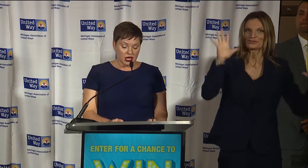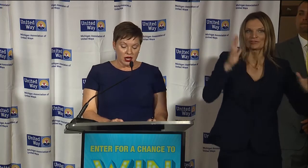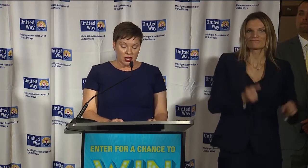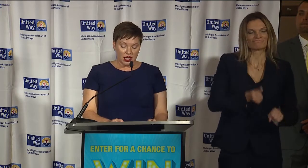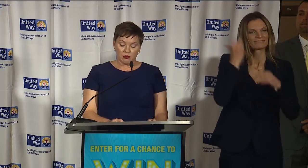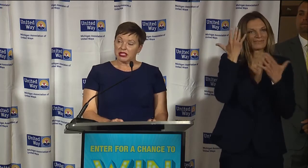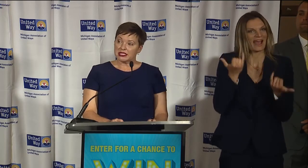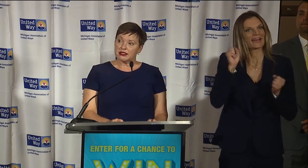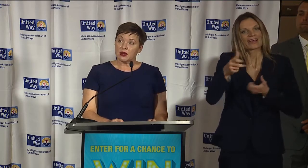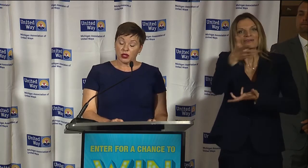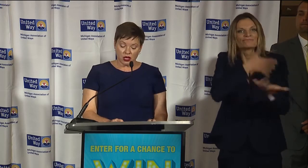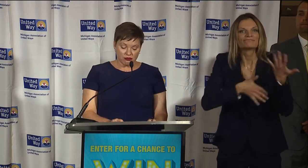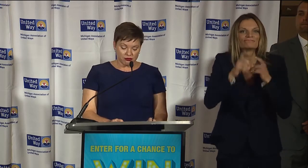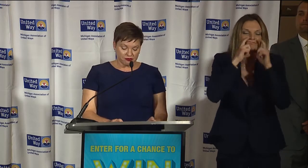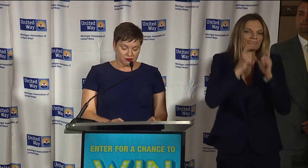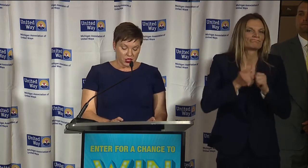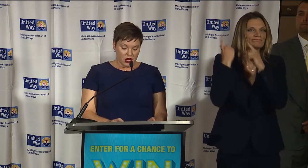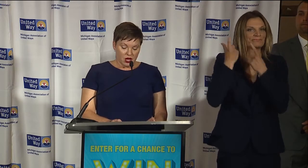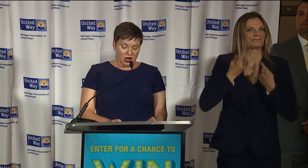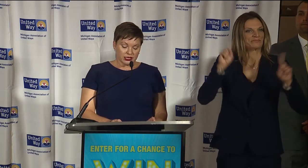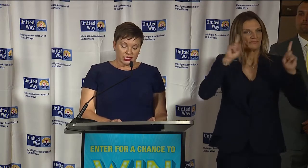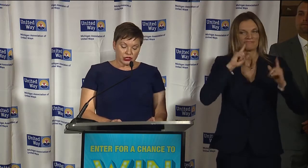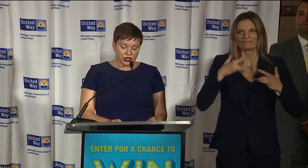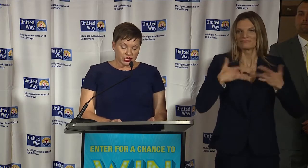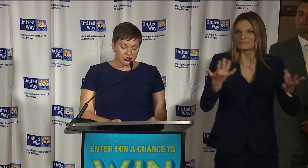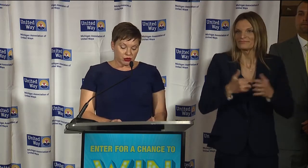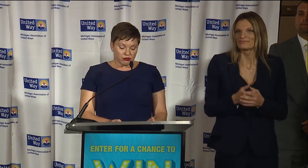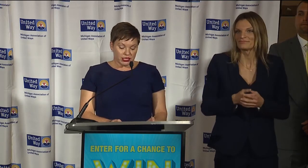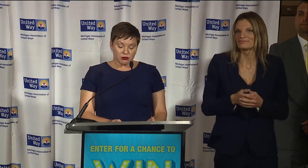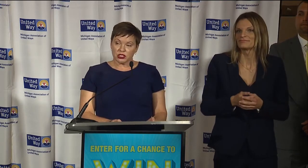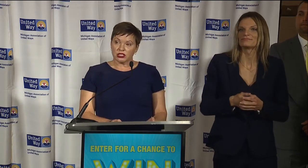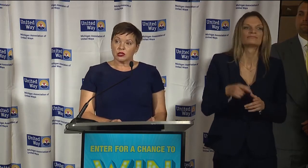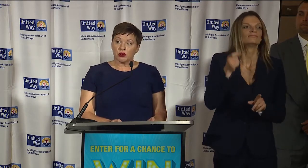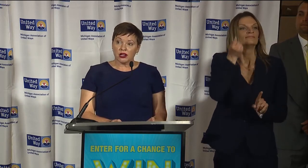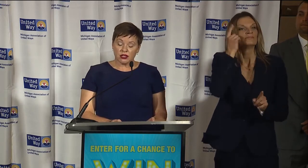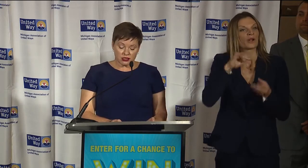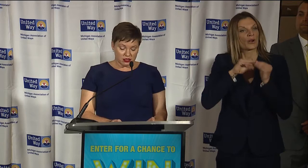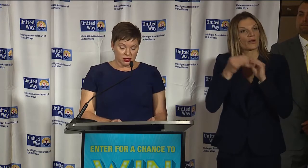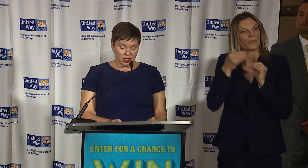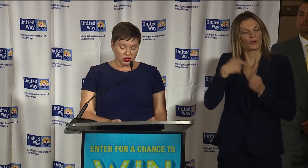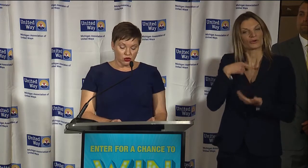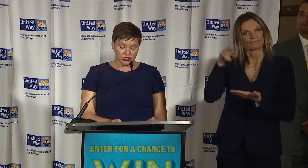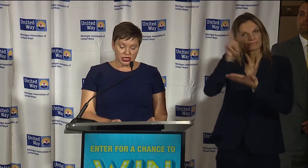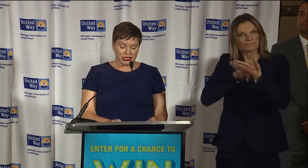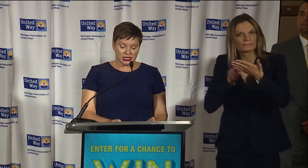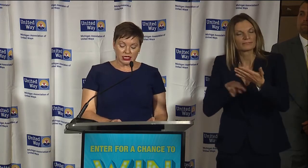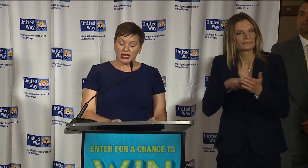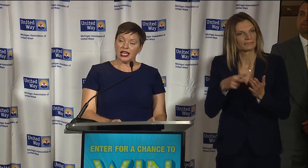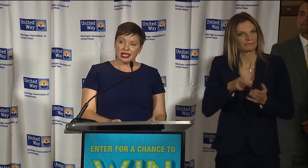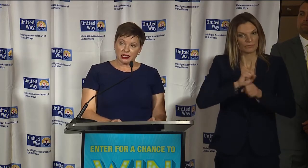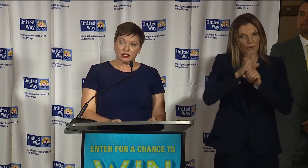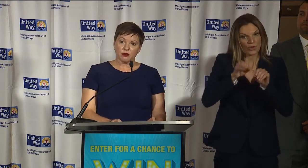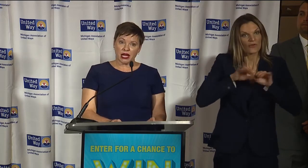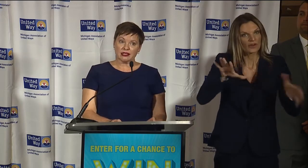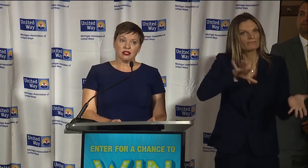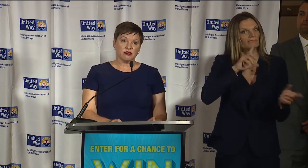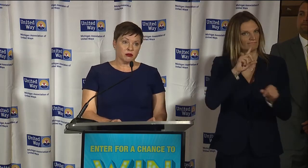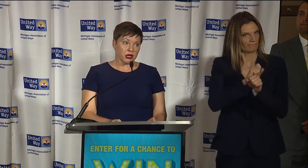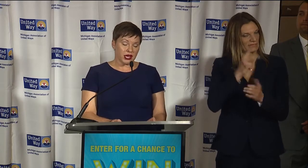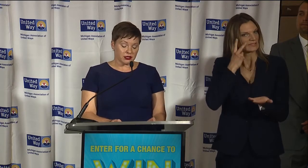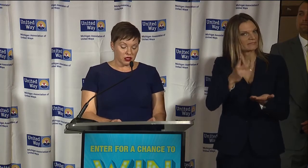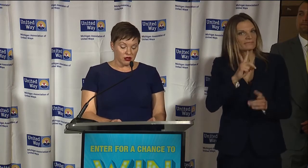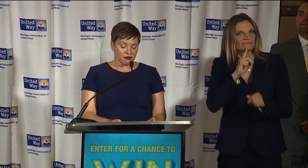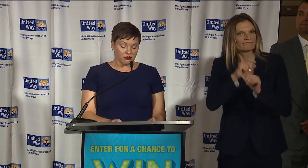activities, and places that we love. Our data trends reflect Michigan's progress on COVID-19 and the